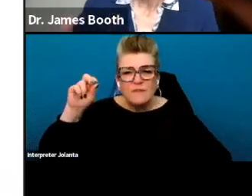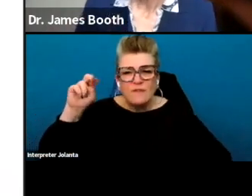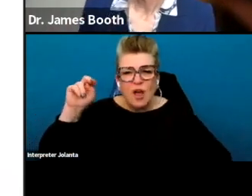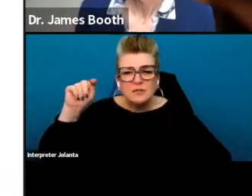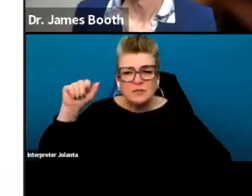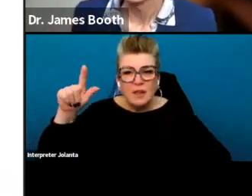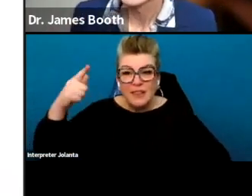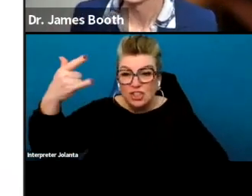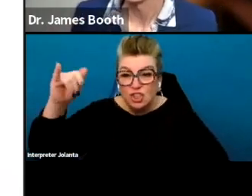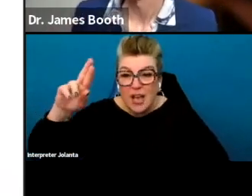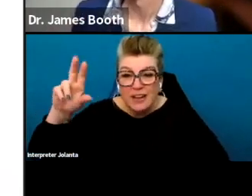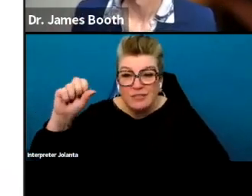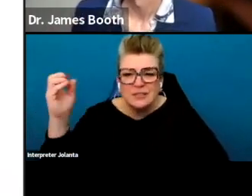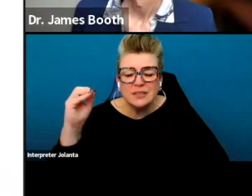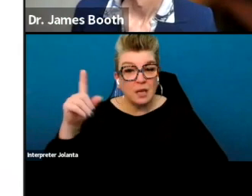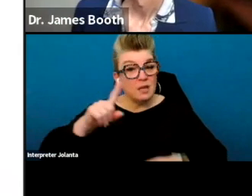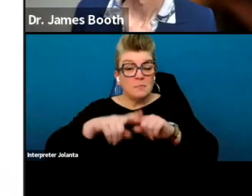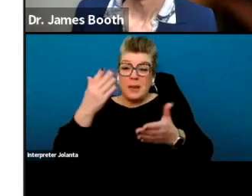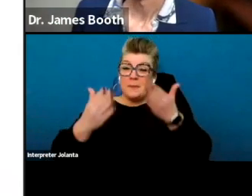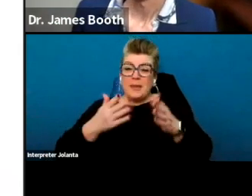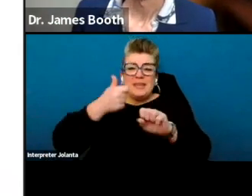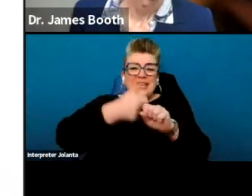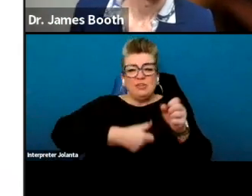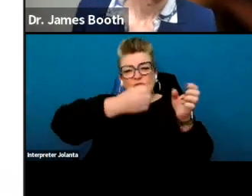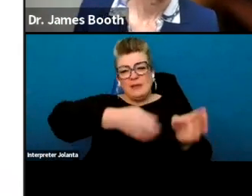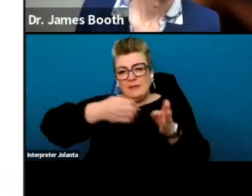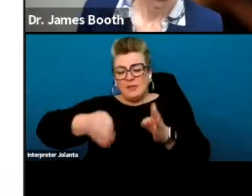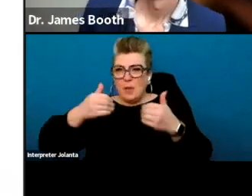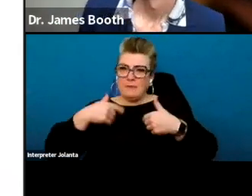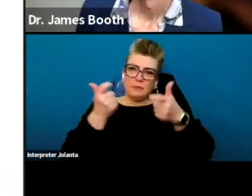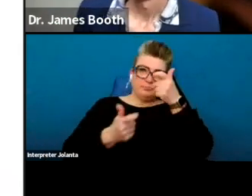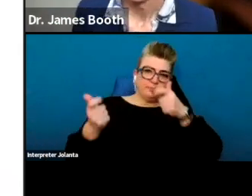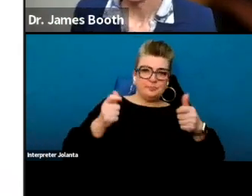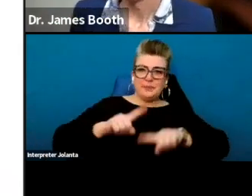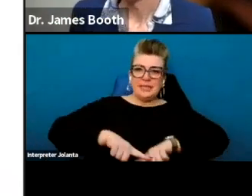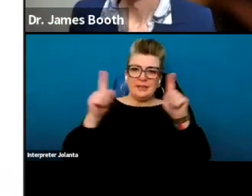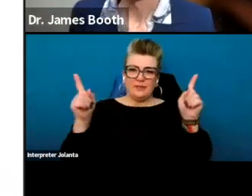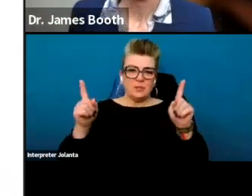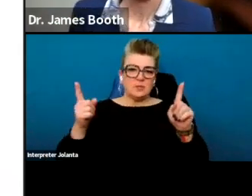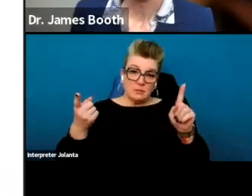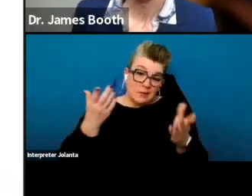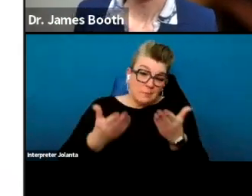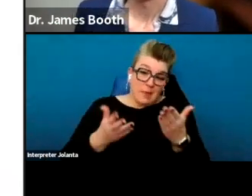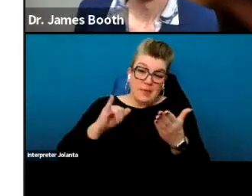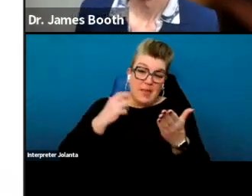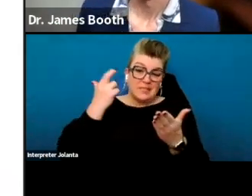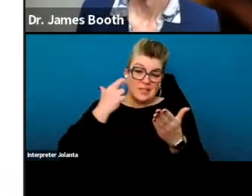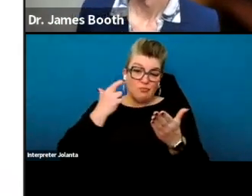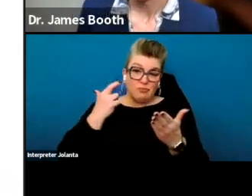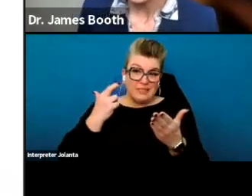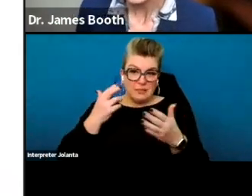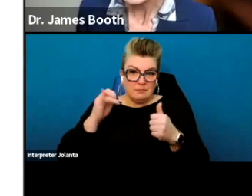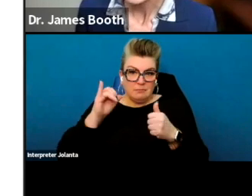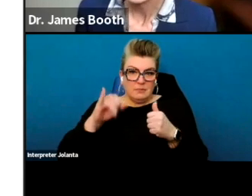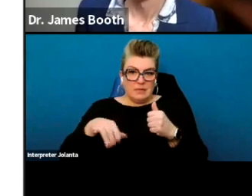big, individual differences which kind of have masked the activation in the frontal cortex